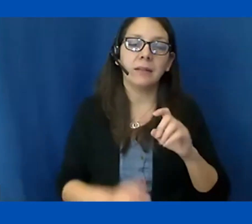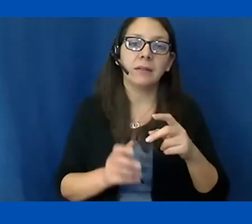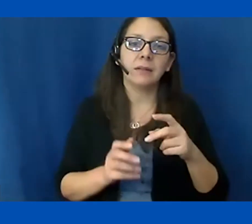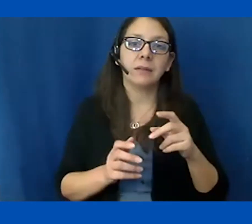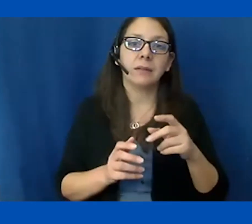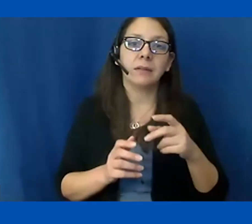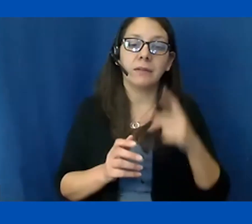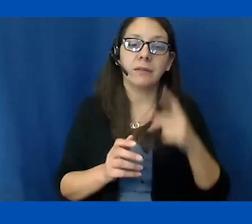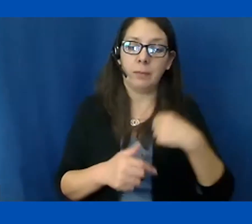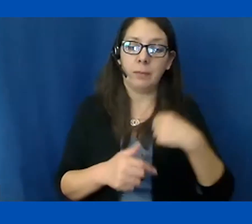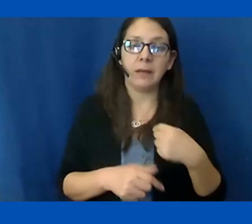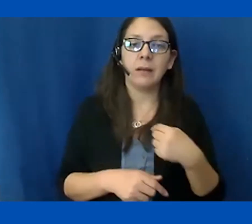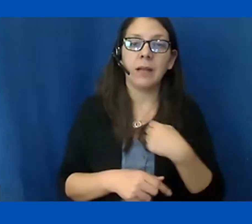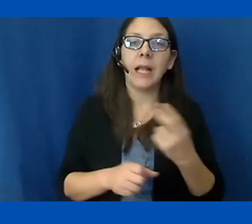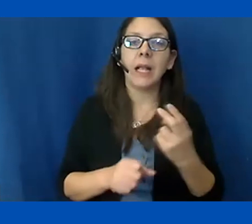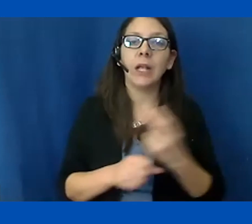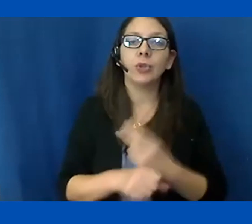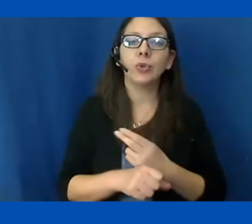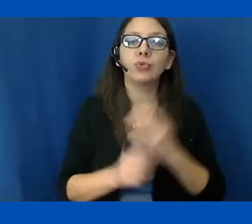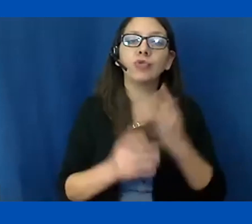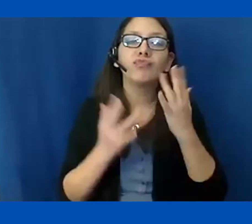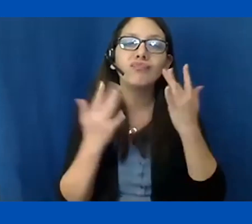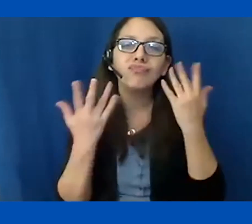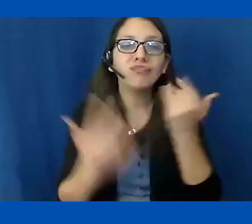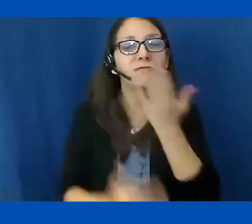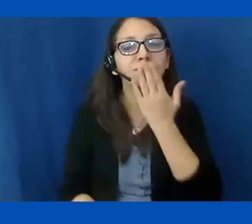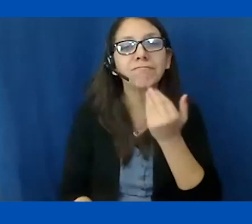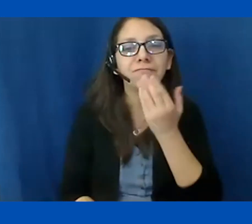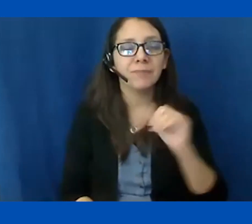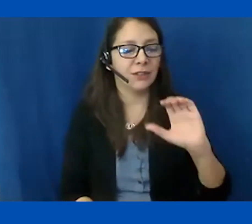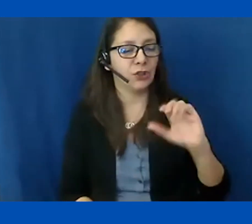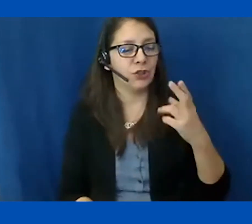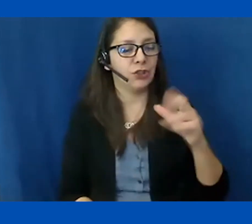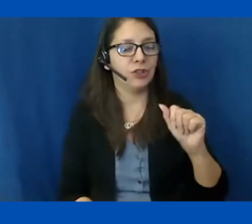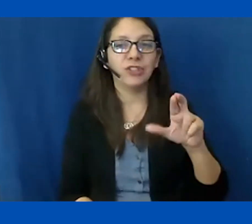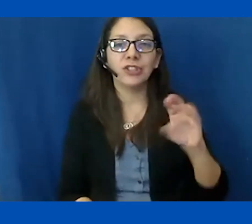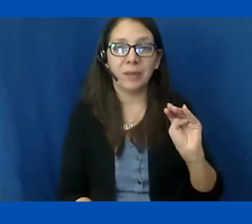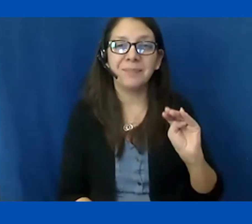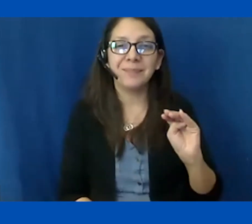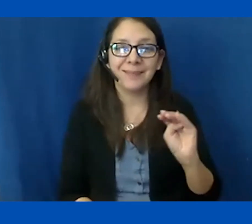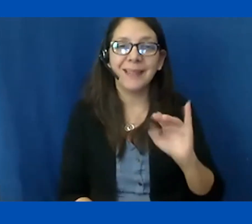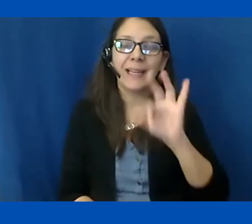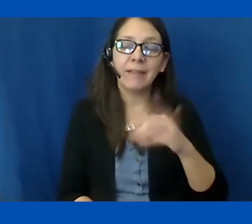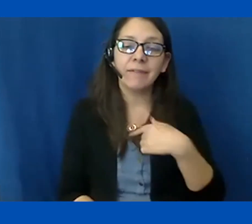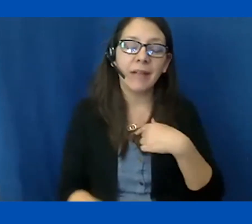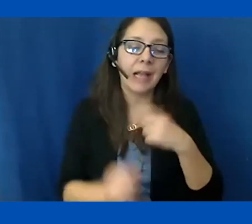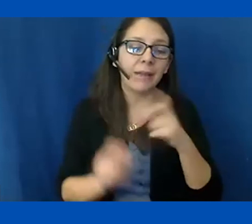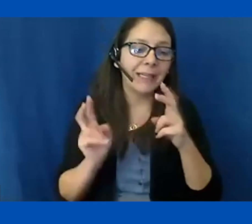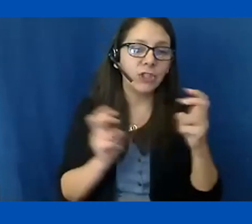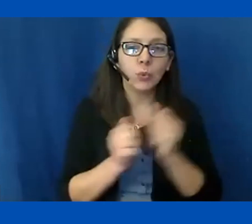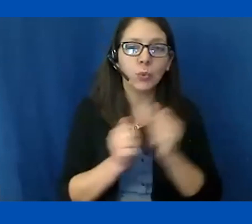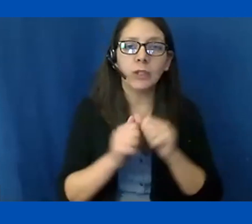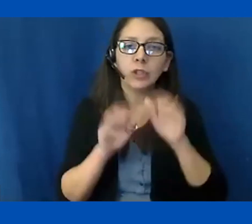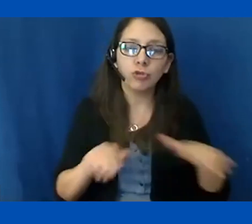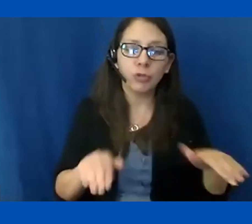like to use charm, honestly. Whenever I've had issues with my children and their schooling, and like, how are you going to